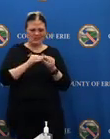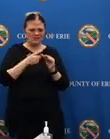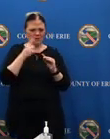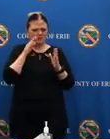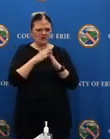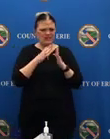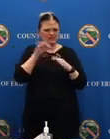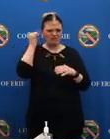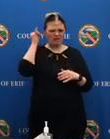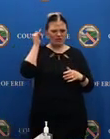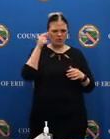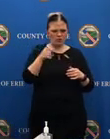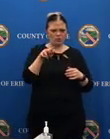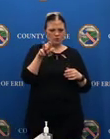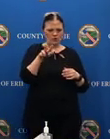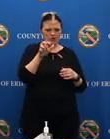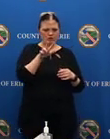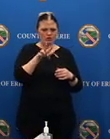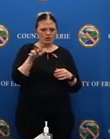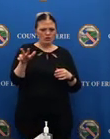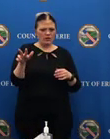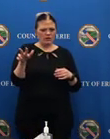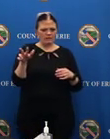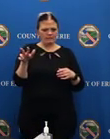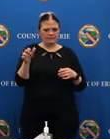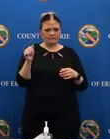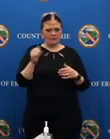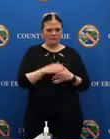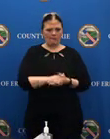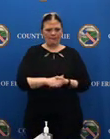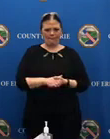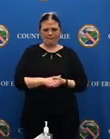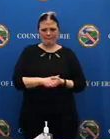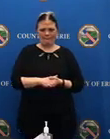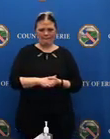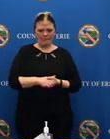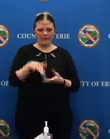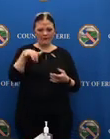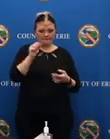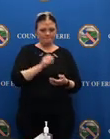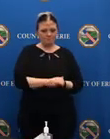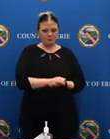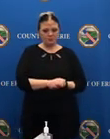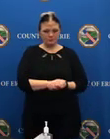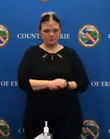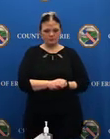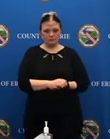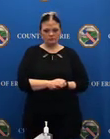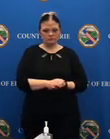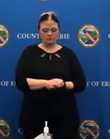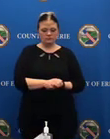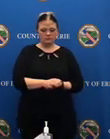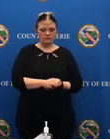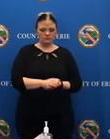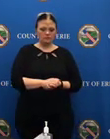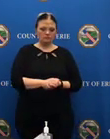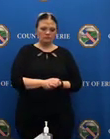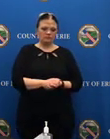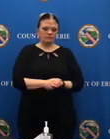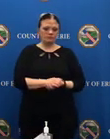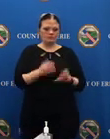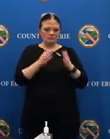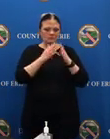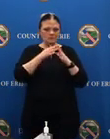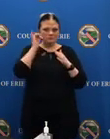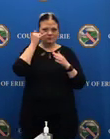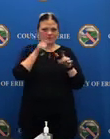of Buffalo, 333, if I'm reading that correctly. The city of